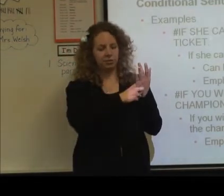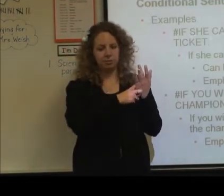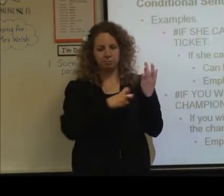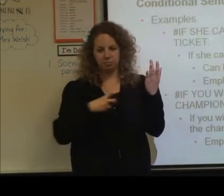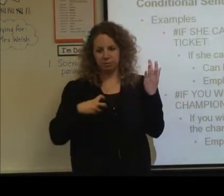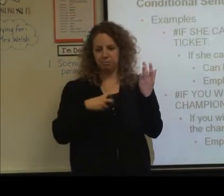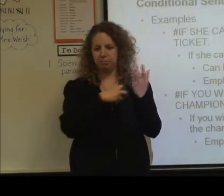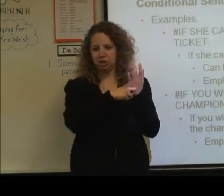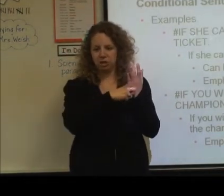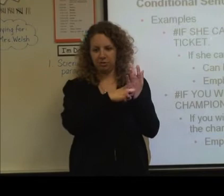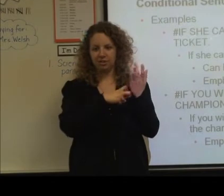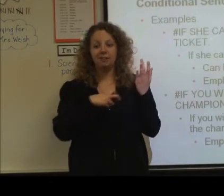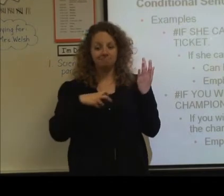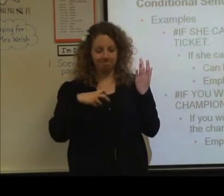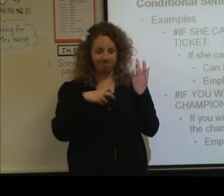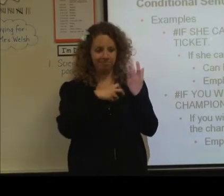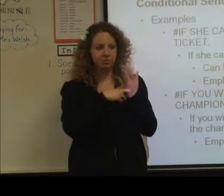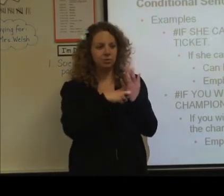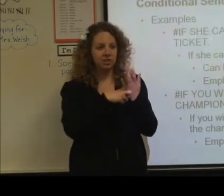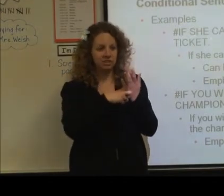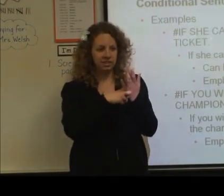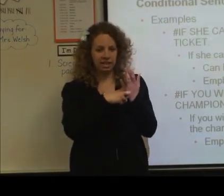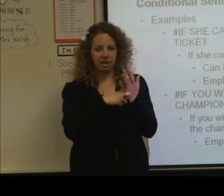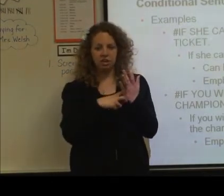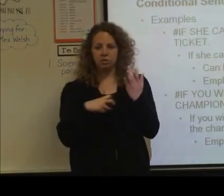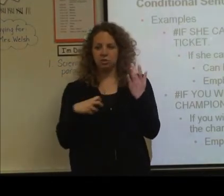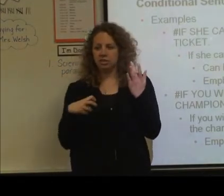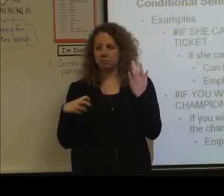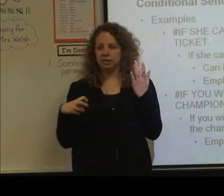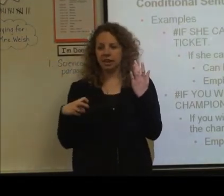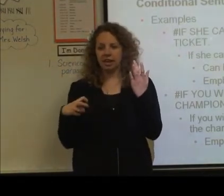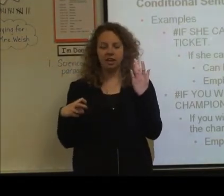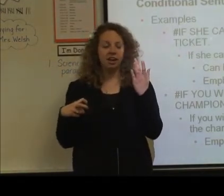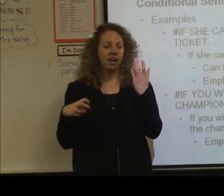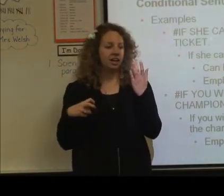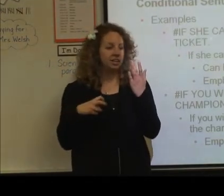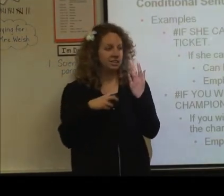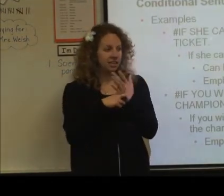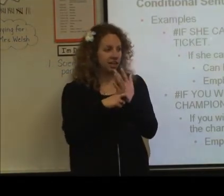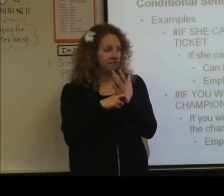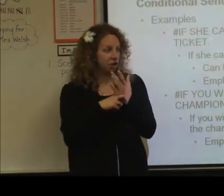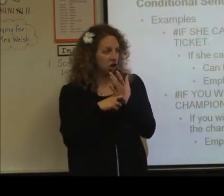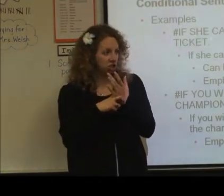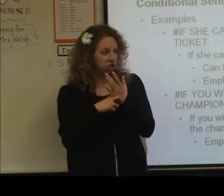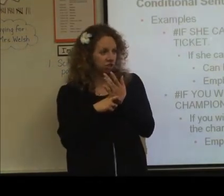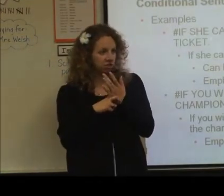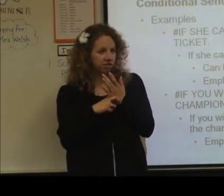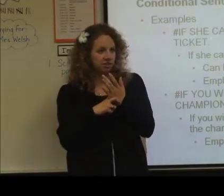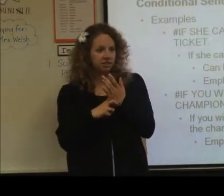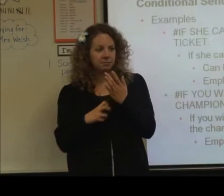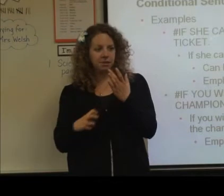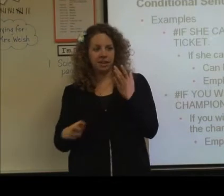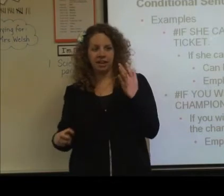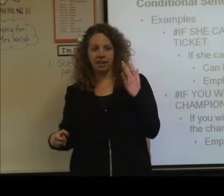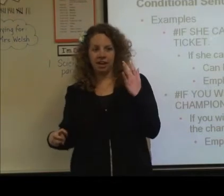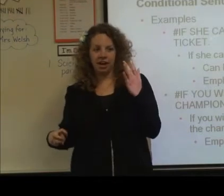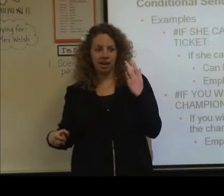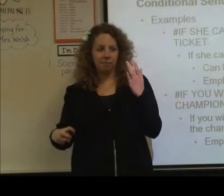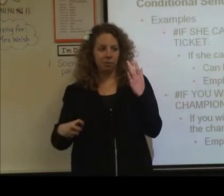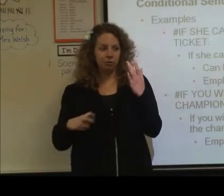it was to punch it right there. So that's ticket. So this can be like I got a ticket for a concert. This can be like I got pulled